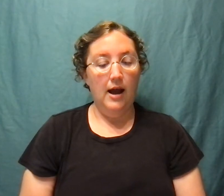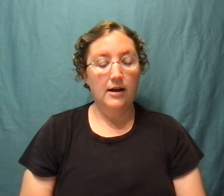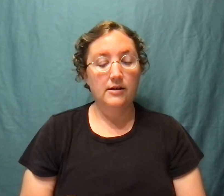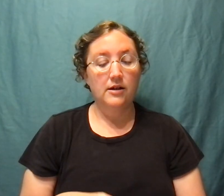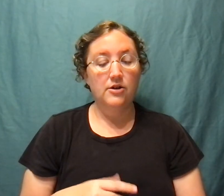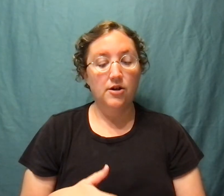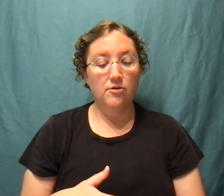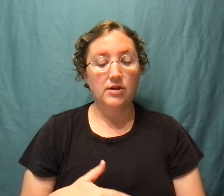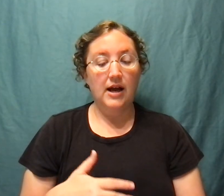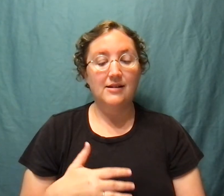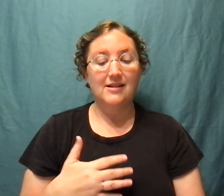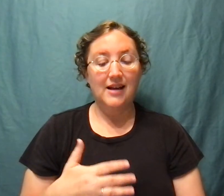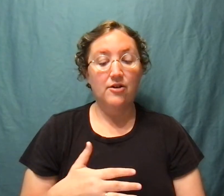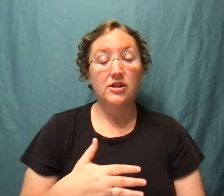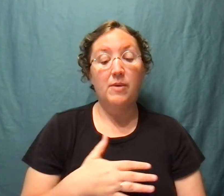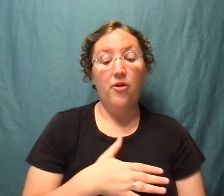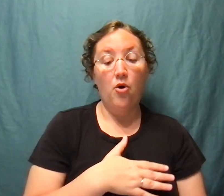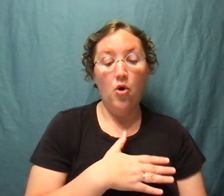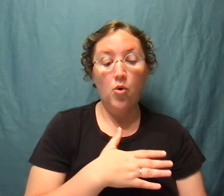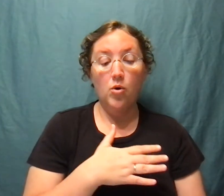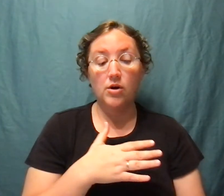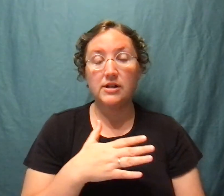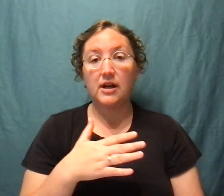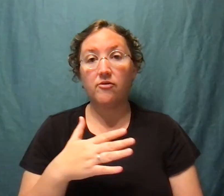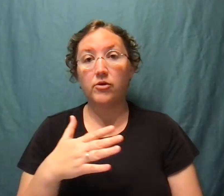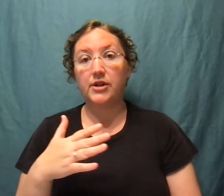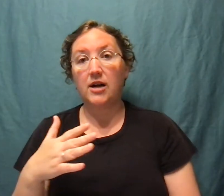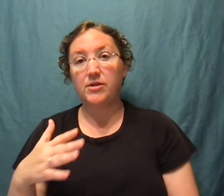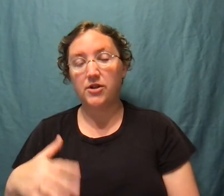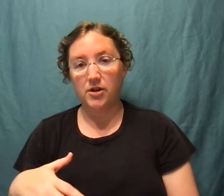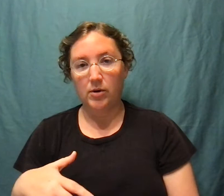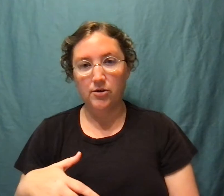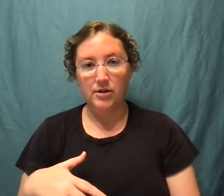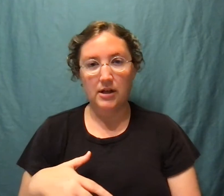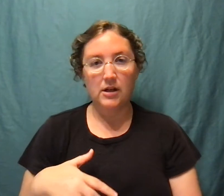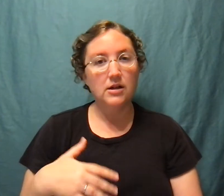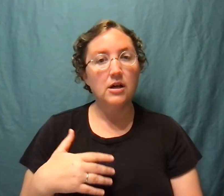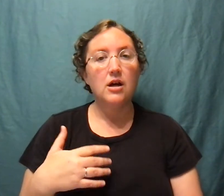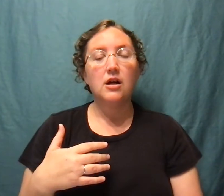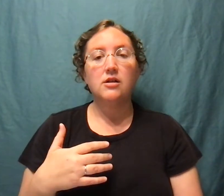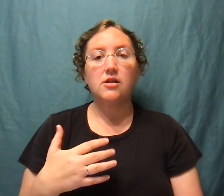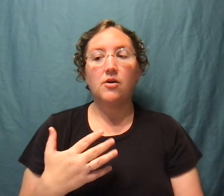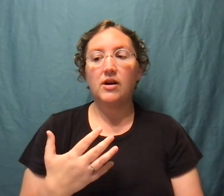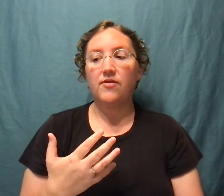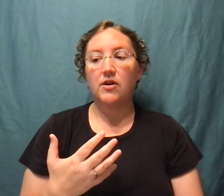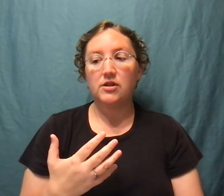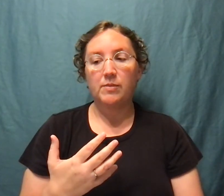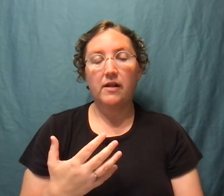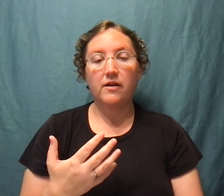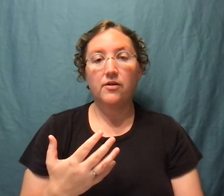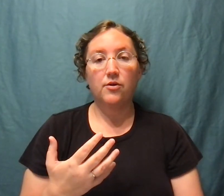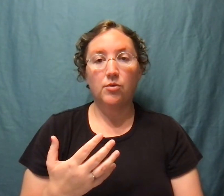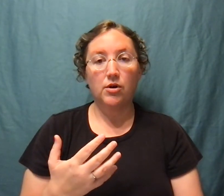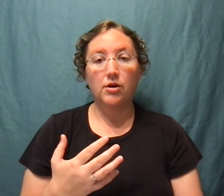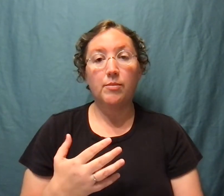And don't ask a signer to spell the whole word several times until you understand it. So if they're spelling the word